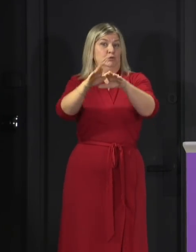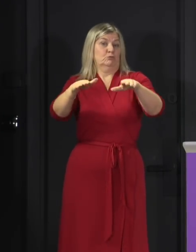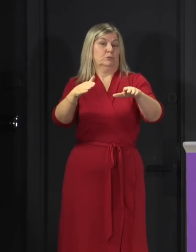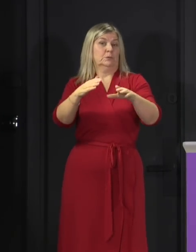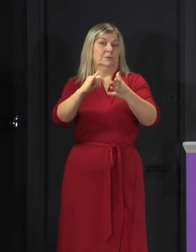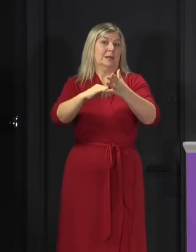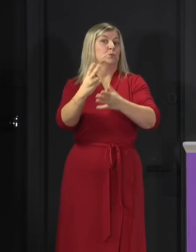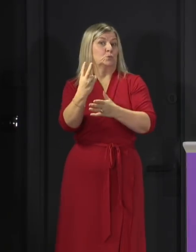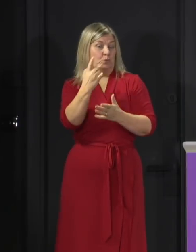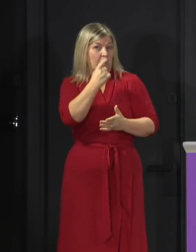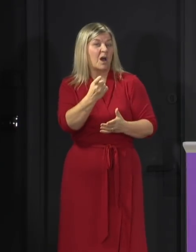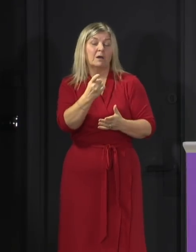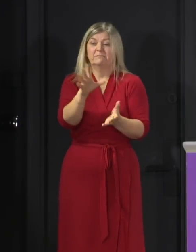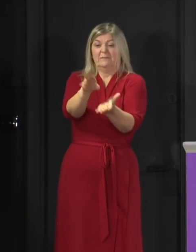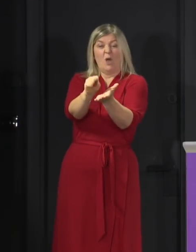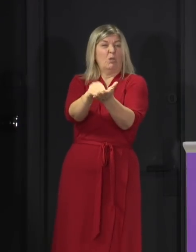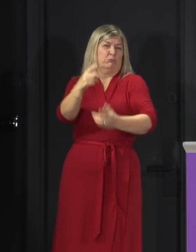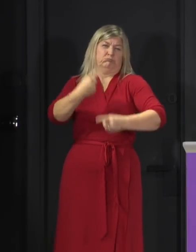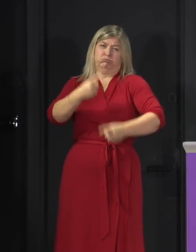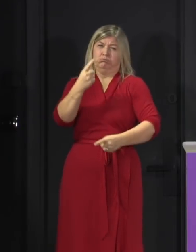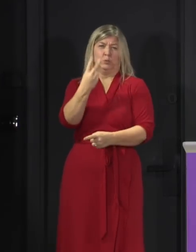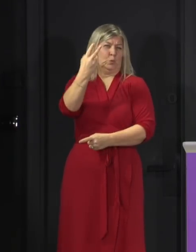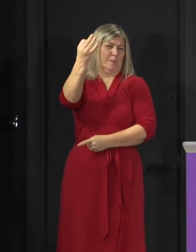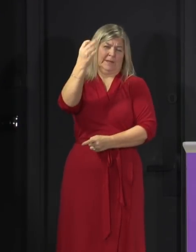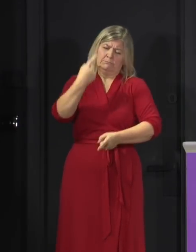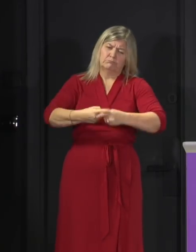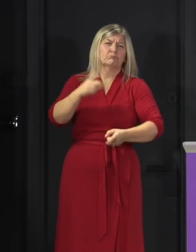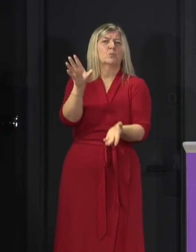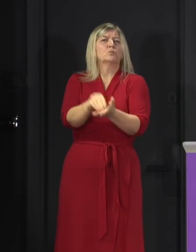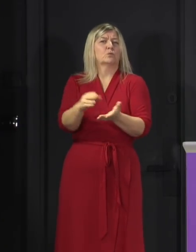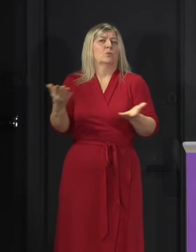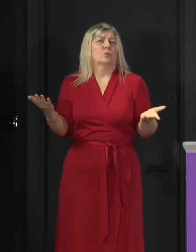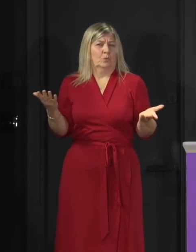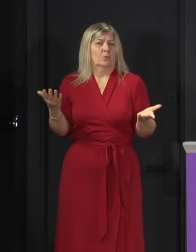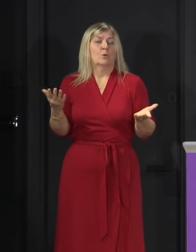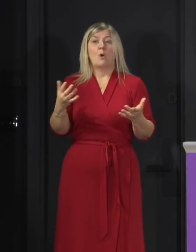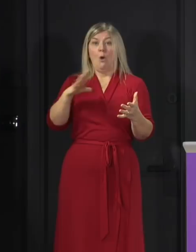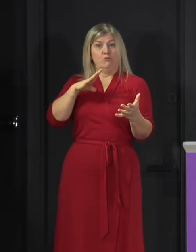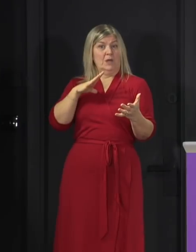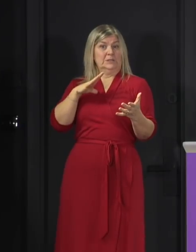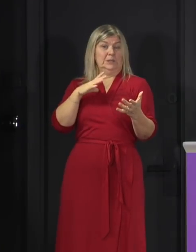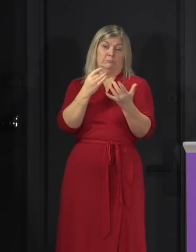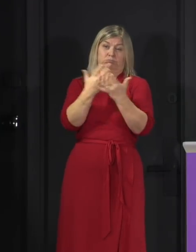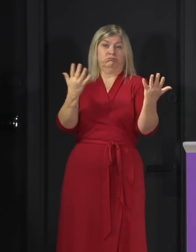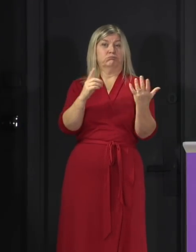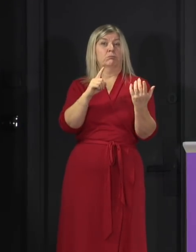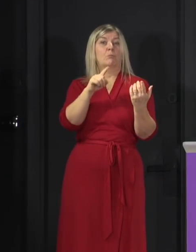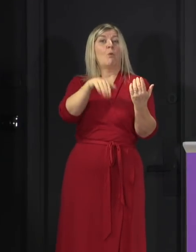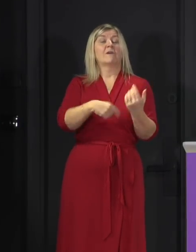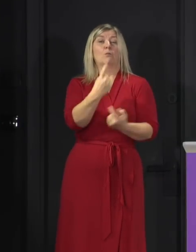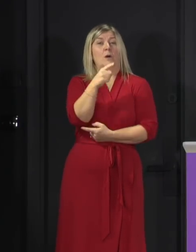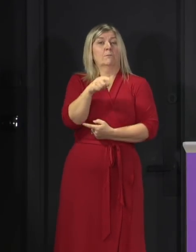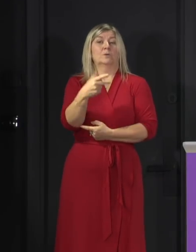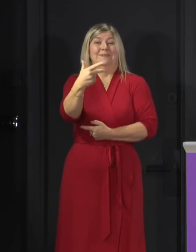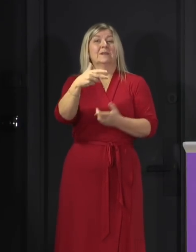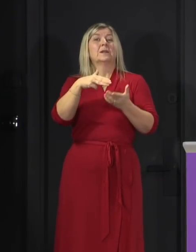is very straightforward. It takes less than 2 minutes to do, and the app's already been downloaded by more than 1.7 million